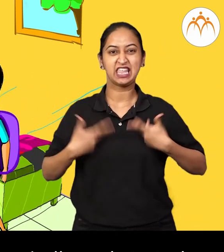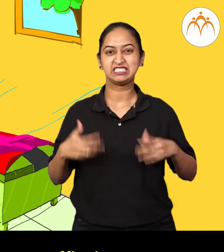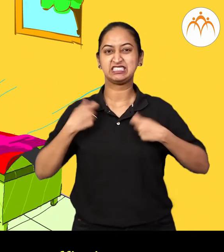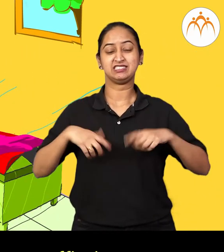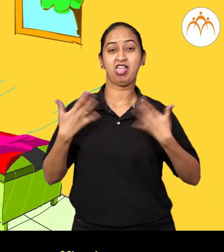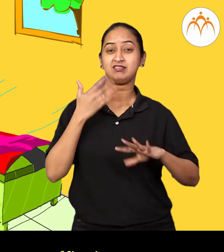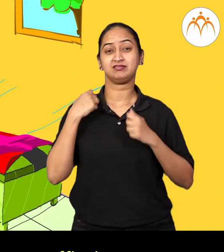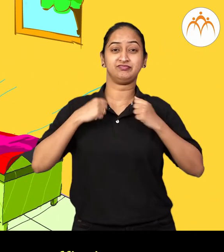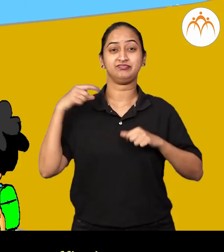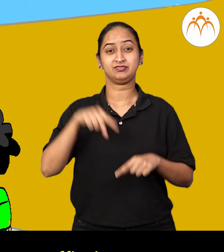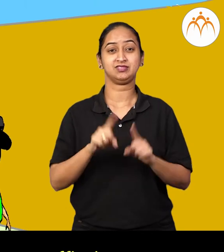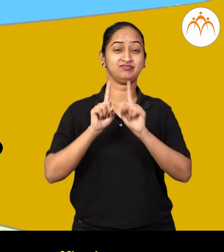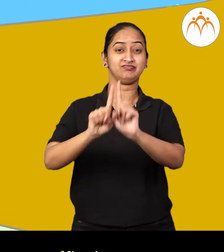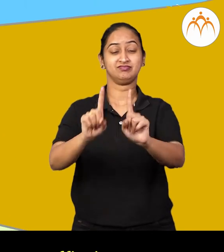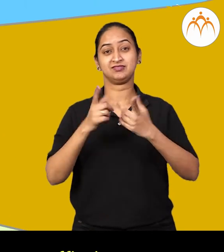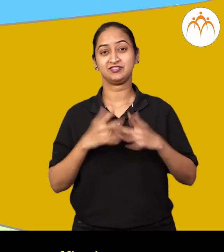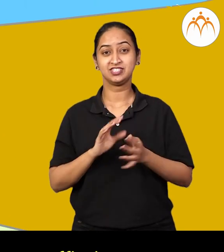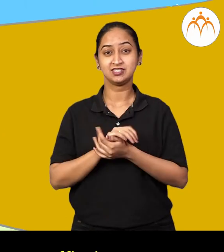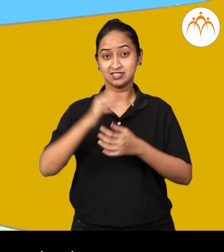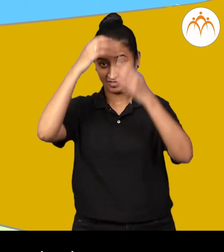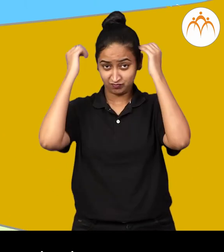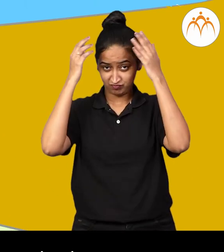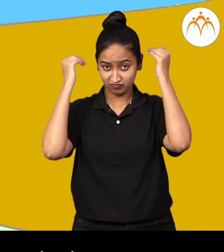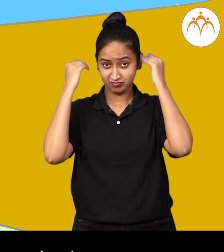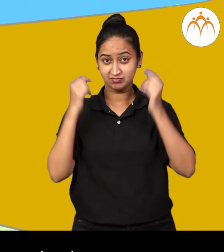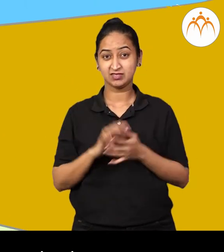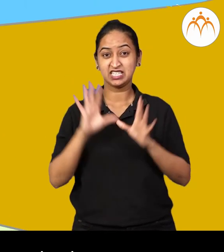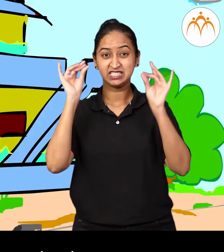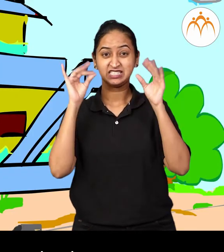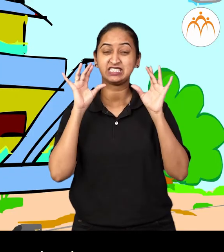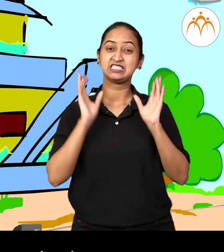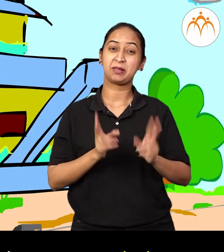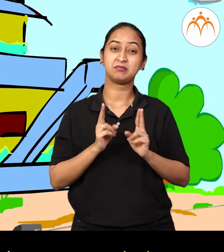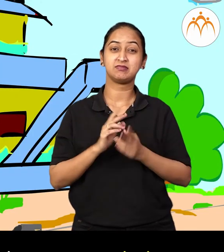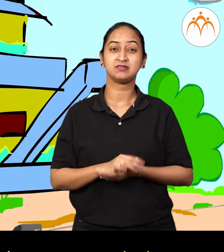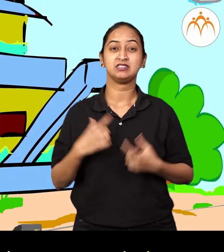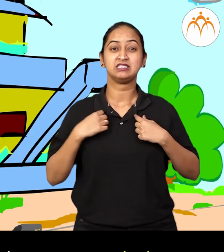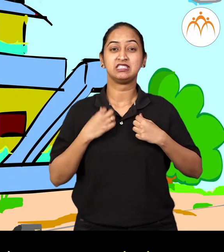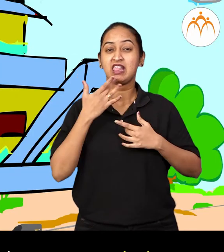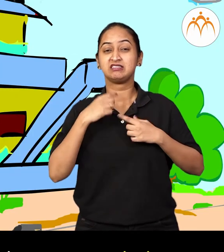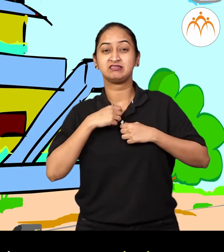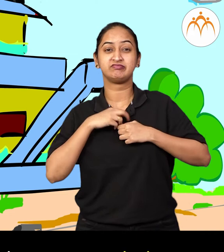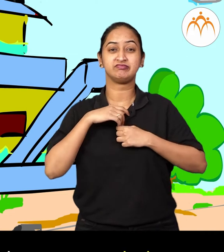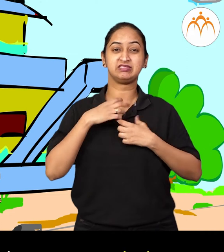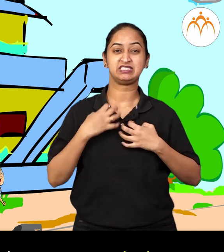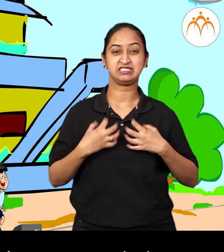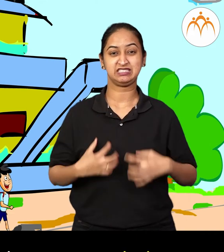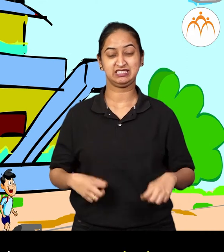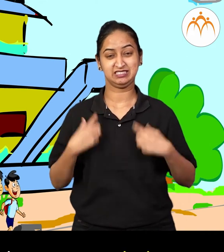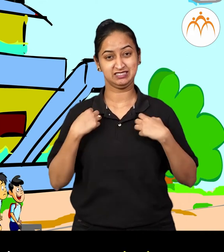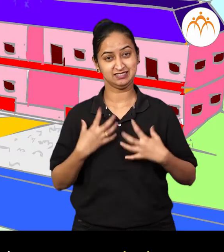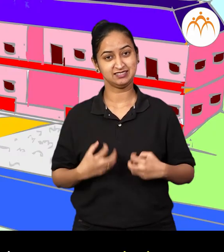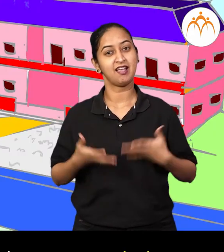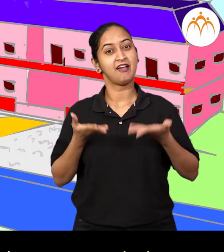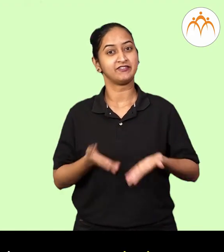His hair was always ruffled, eyes were unwashed and his uniform was always